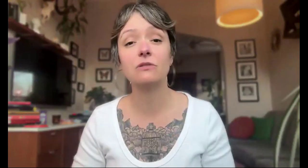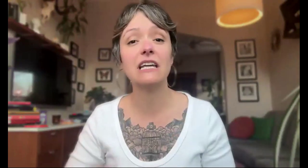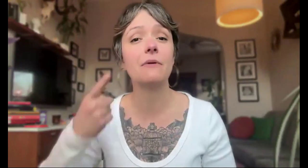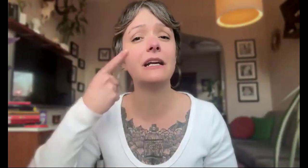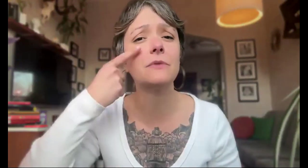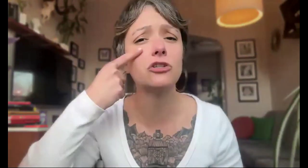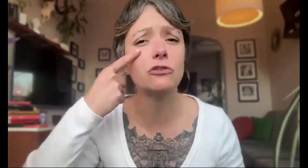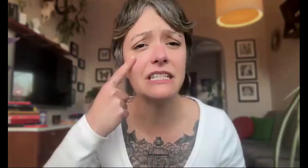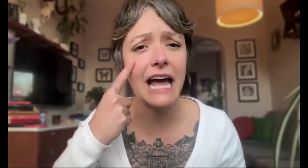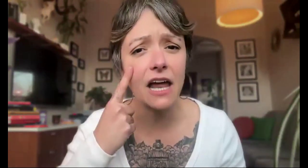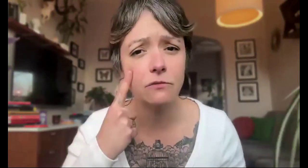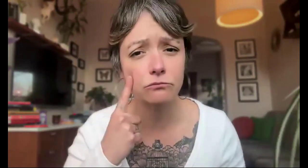so sad. Ready? Let me show you sad.